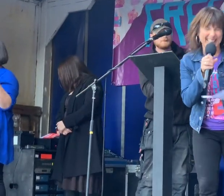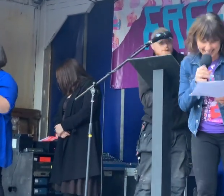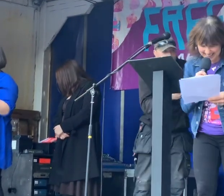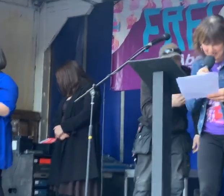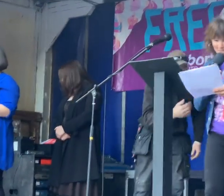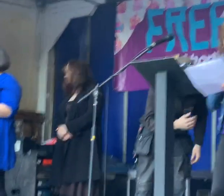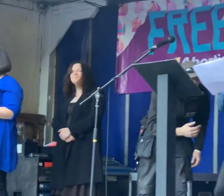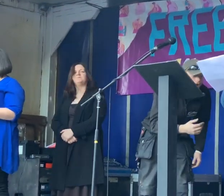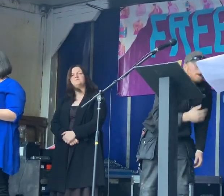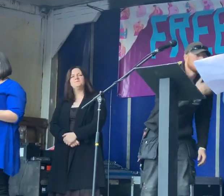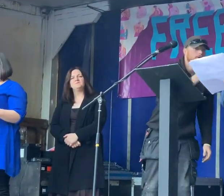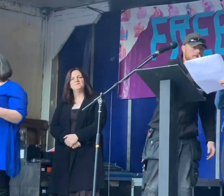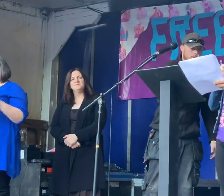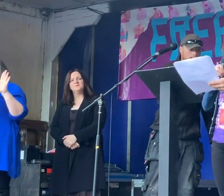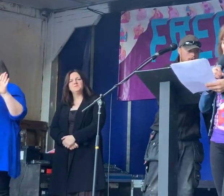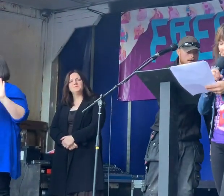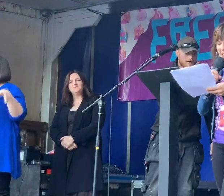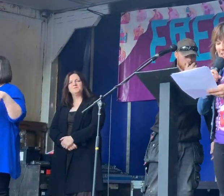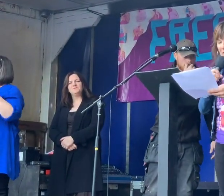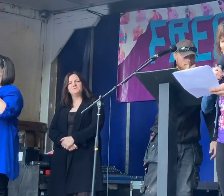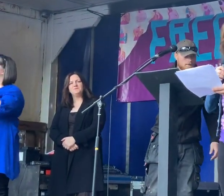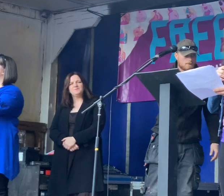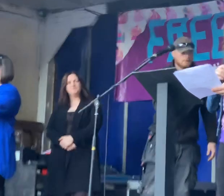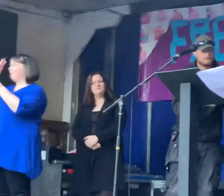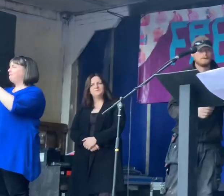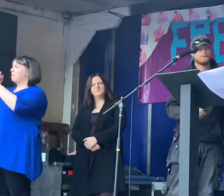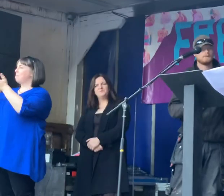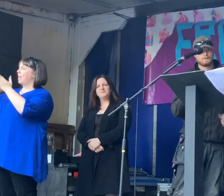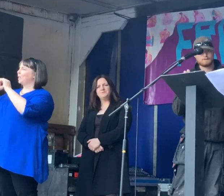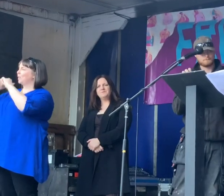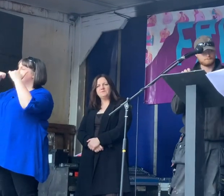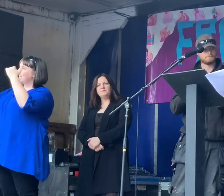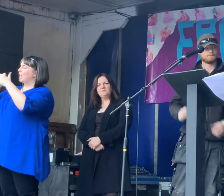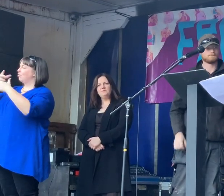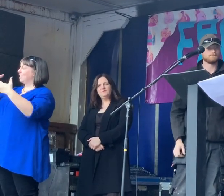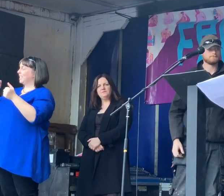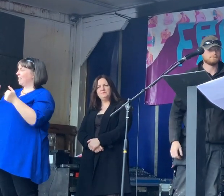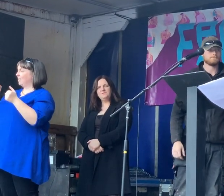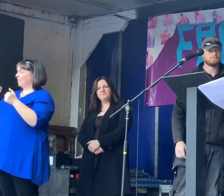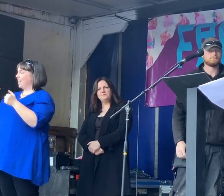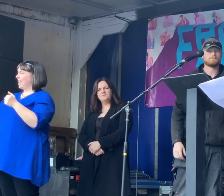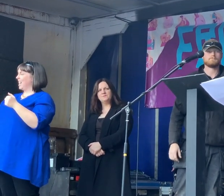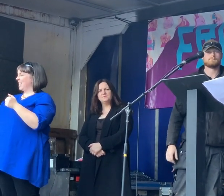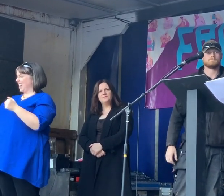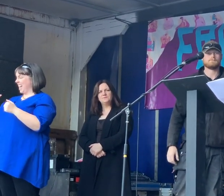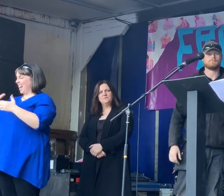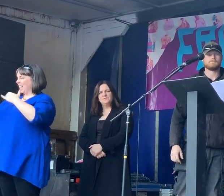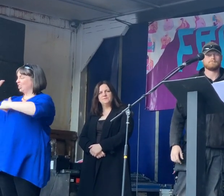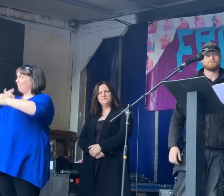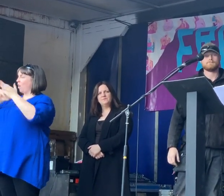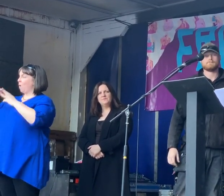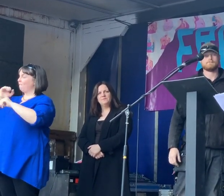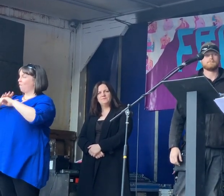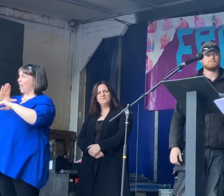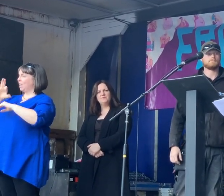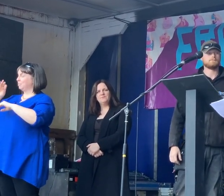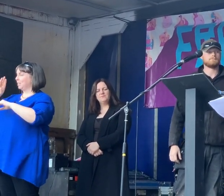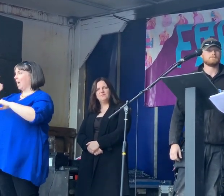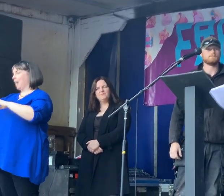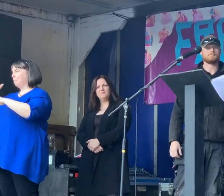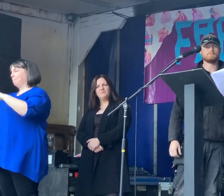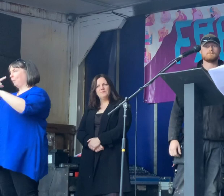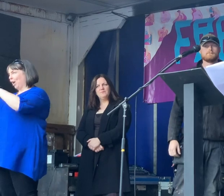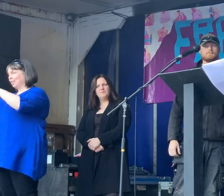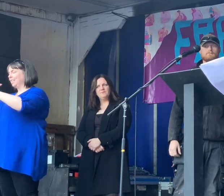up. She is a board member of the Irish Family Planning Association and received a gala last year for her work for the LGBTI plus